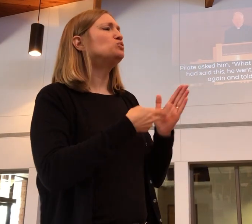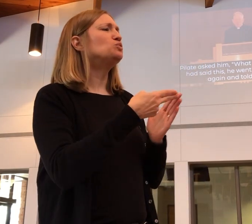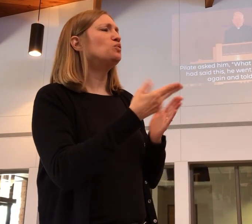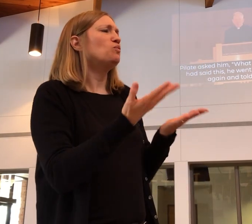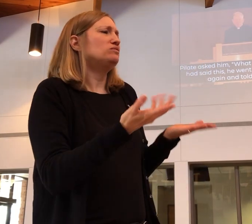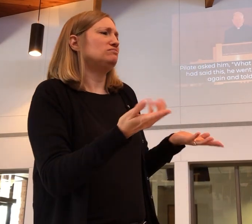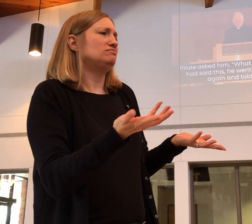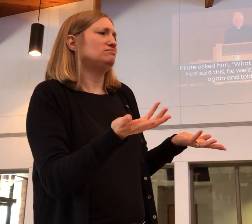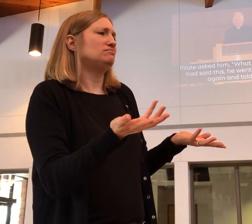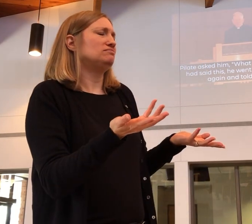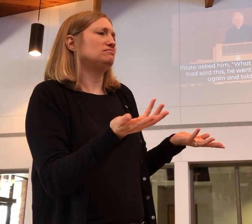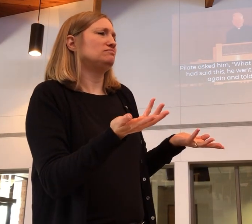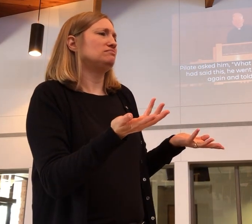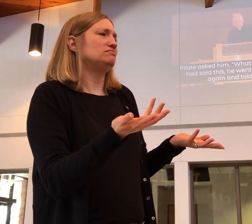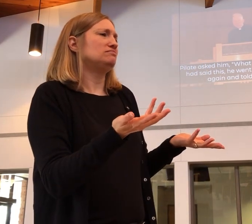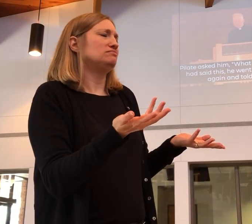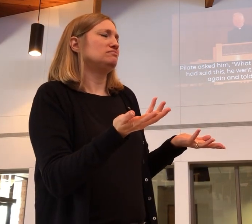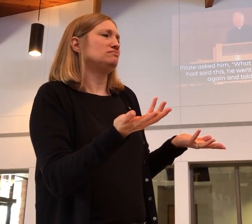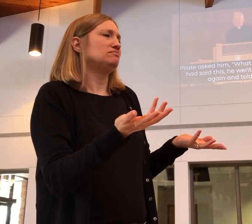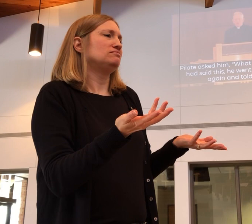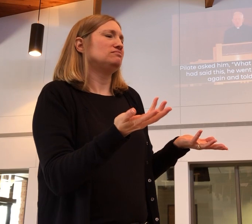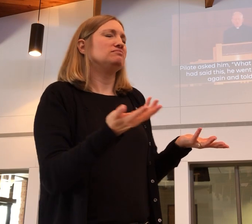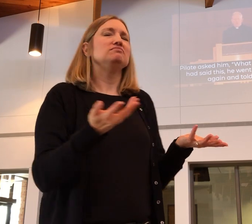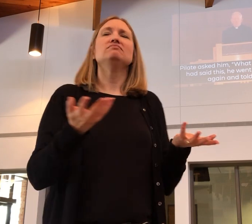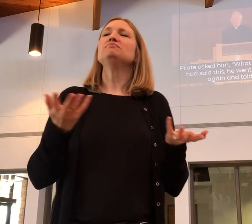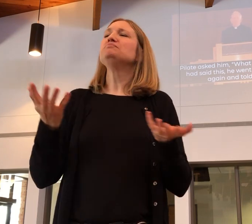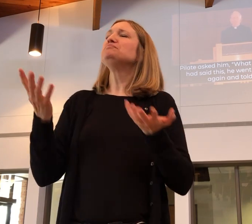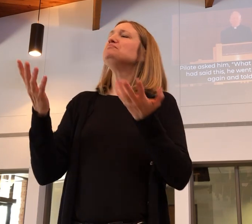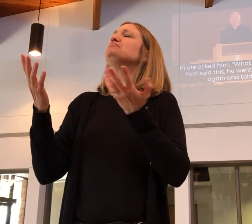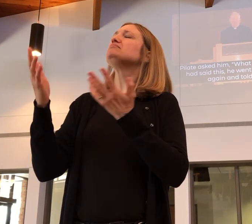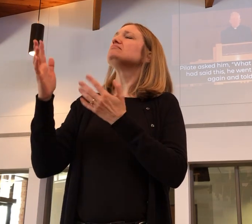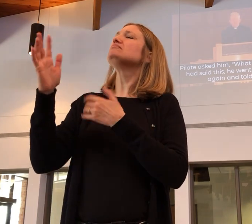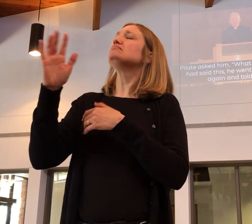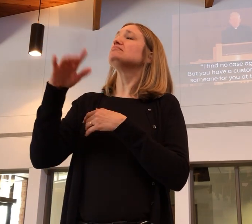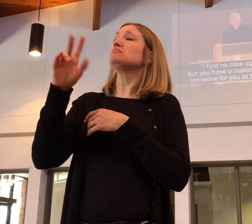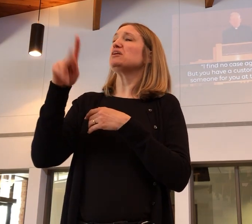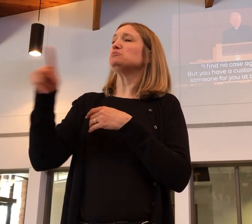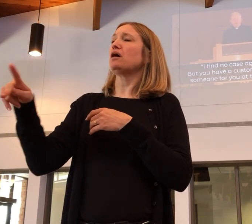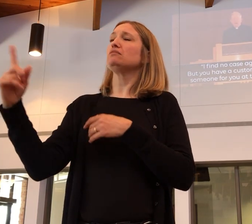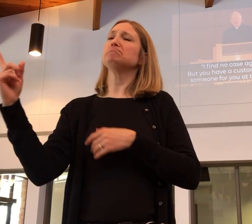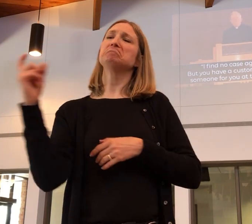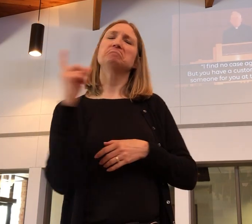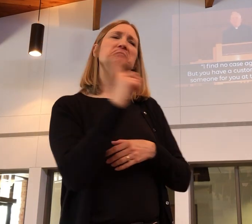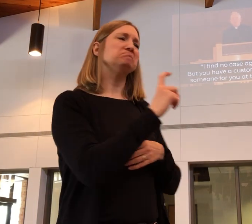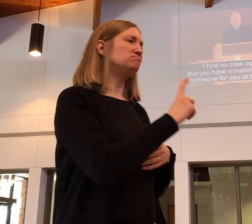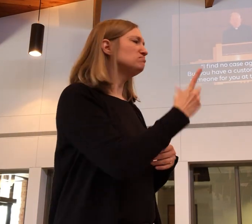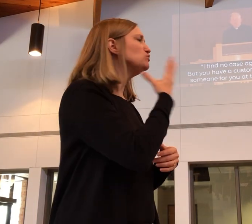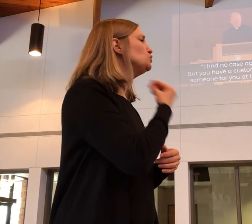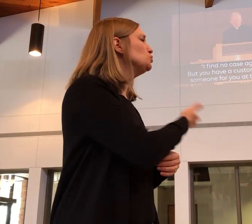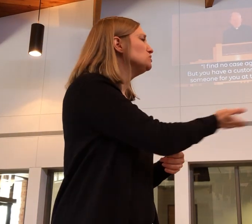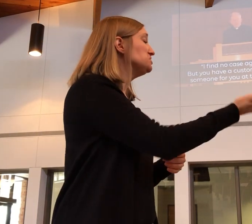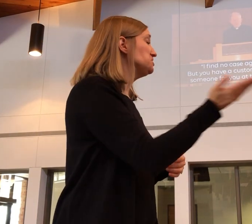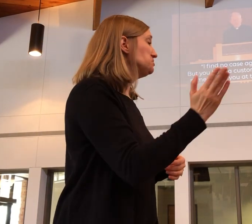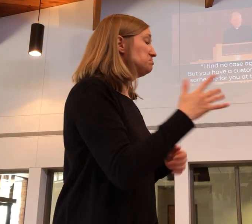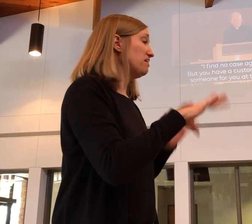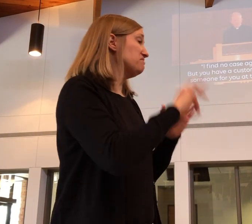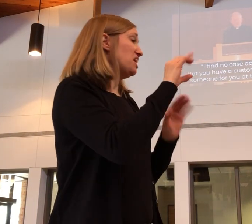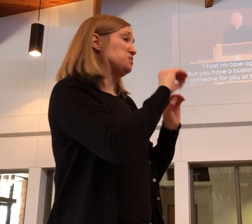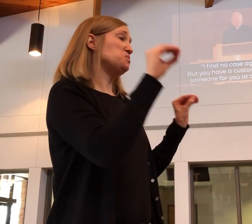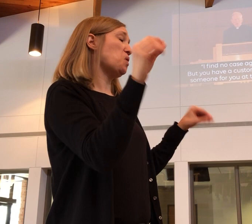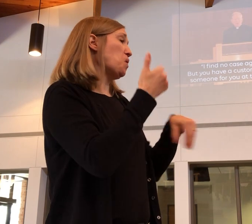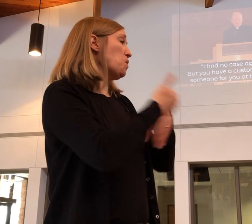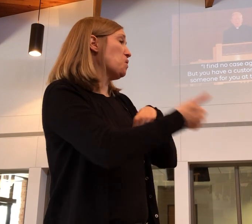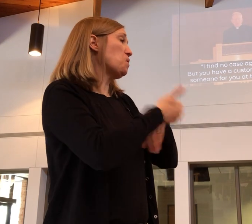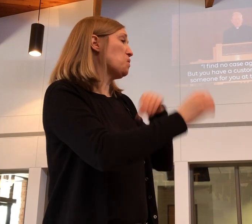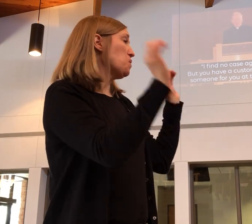truth?" After he had said this, he went out to the Jews again and told them, "I find no case against him,